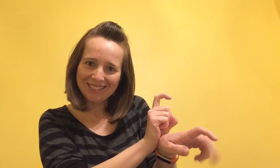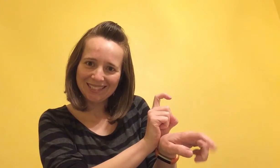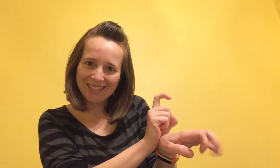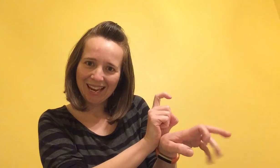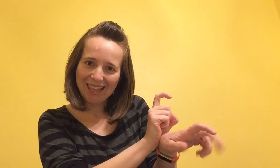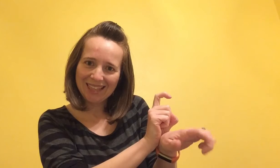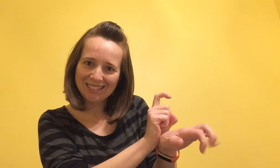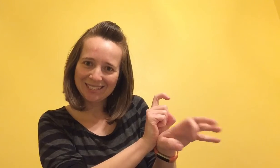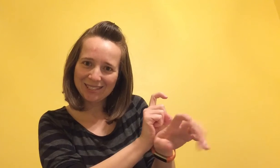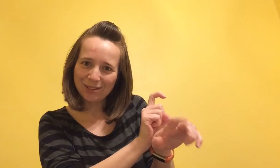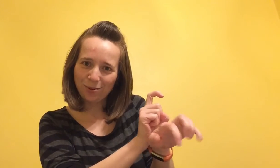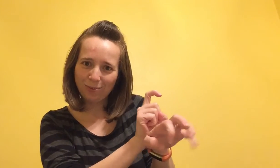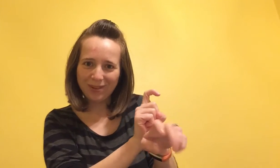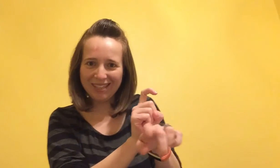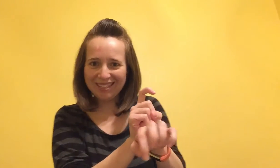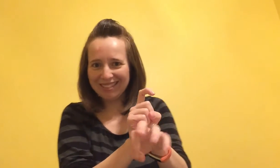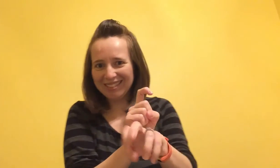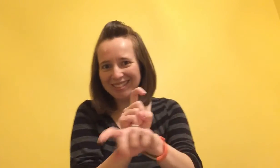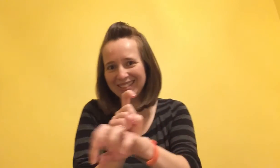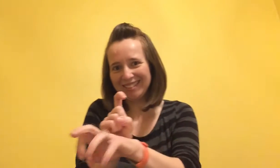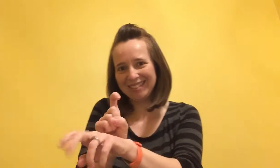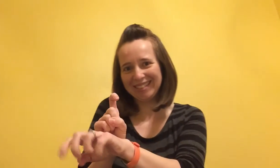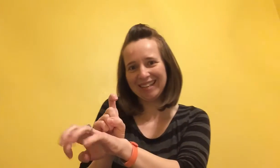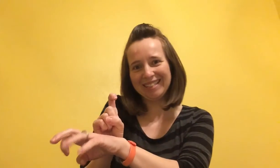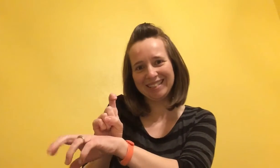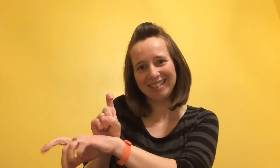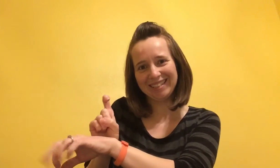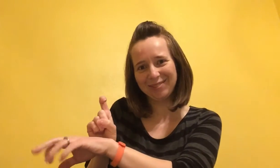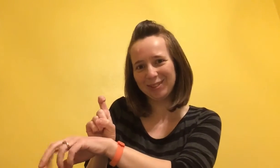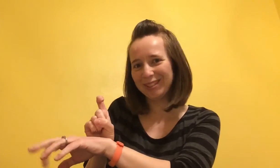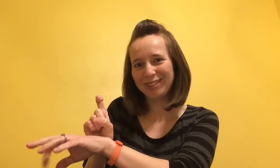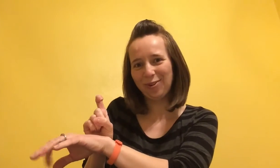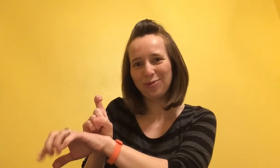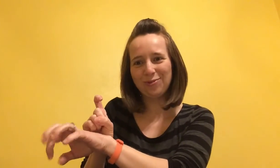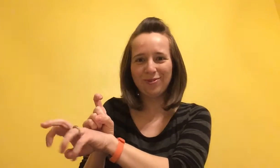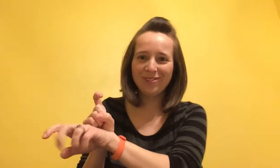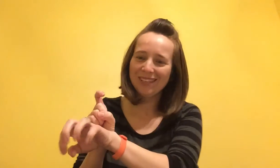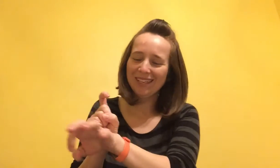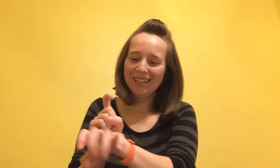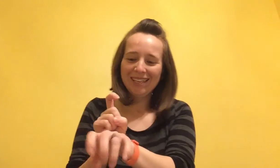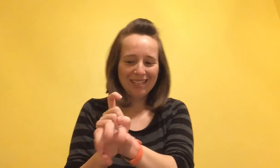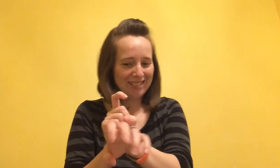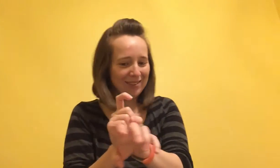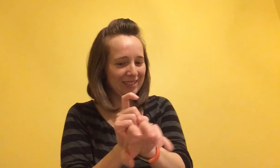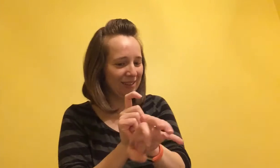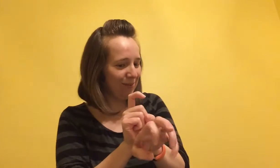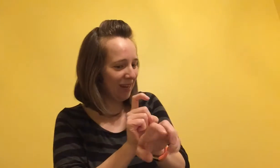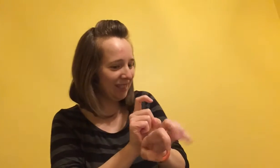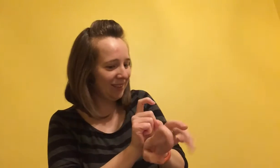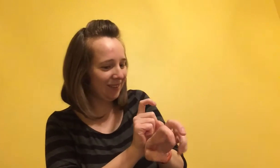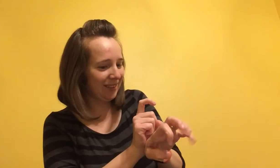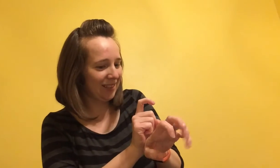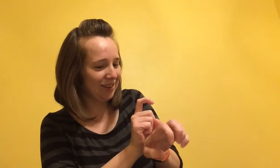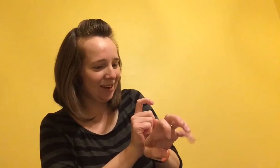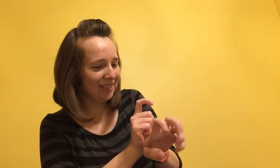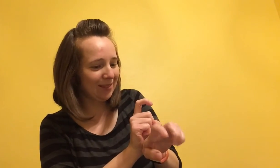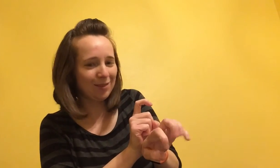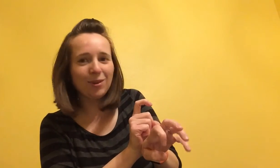is scorpion. I just thought this was so cool. It's an amazing like concept to be able